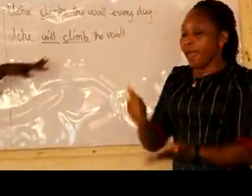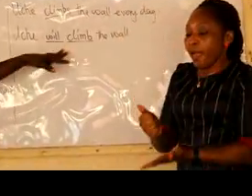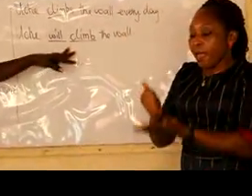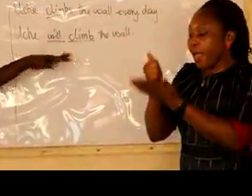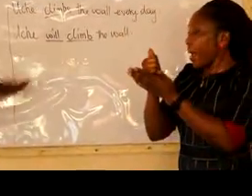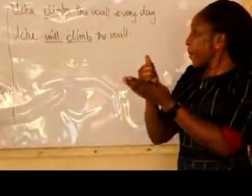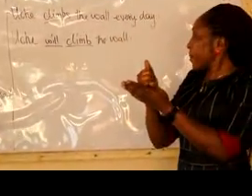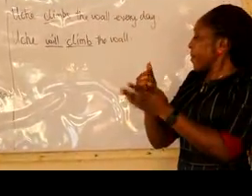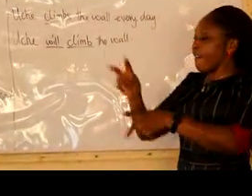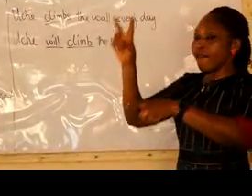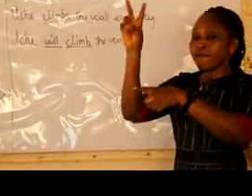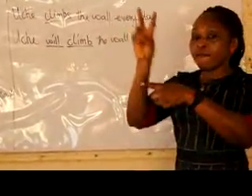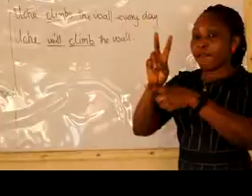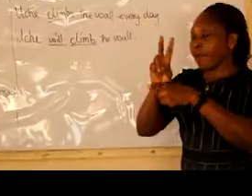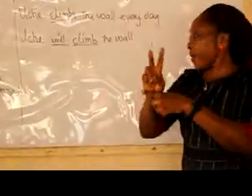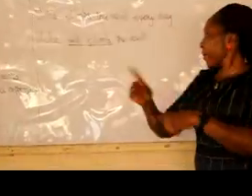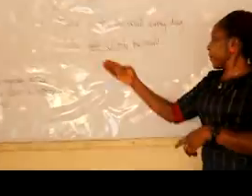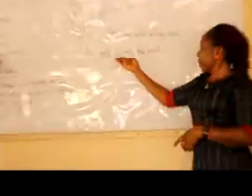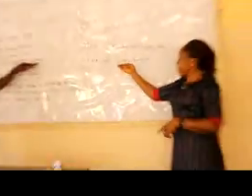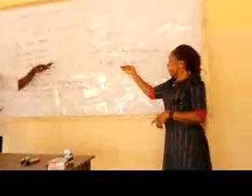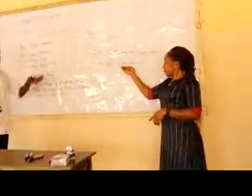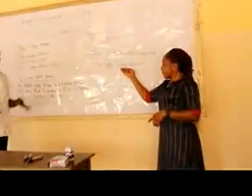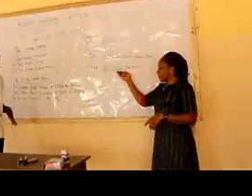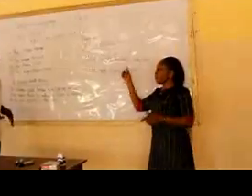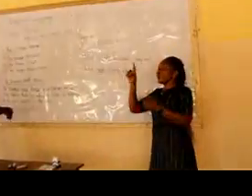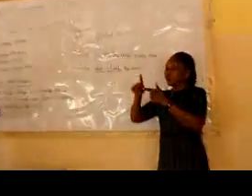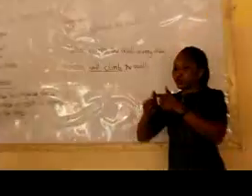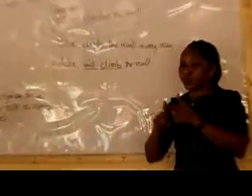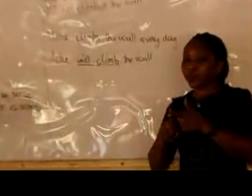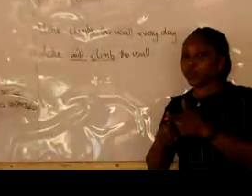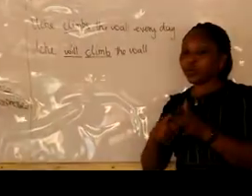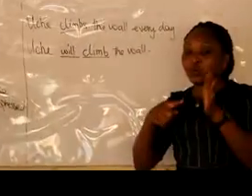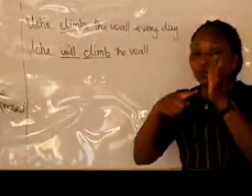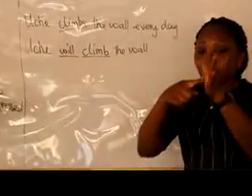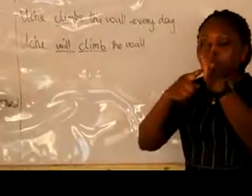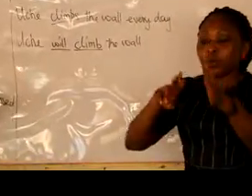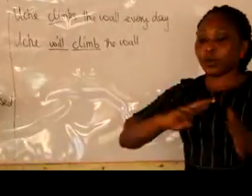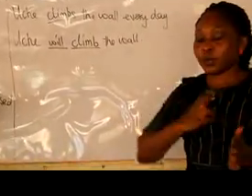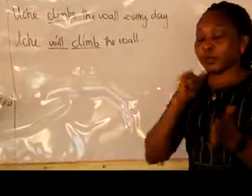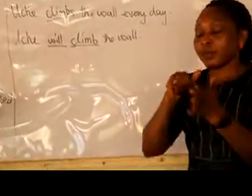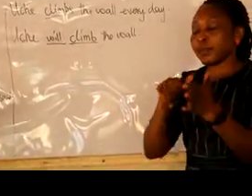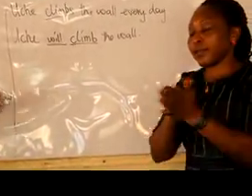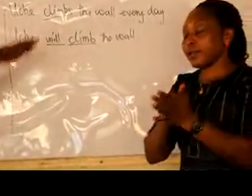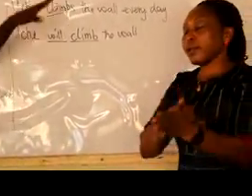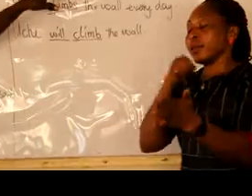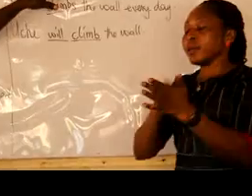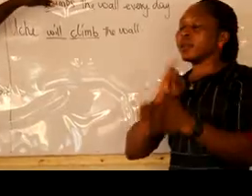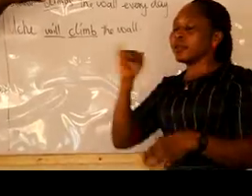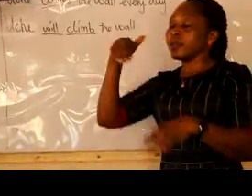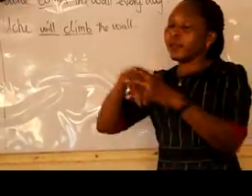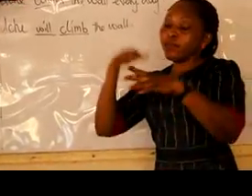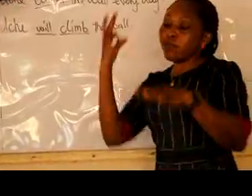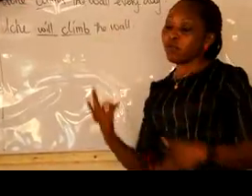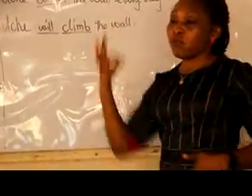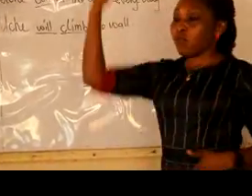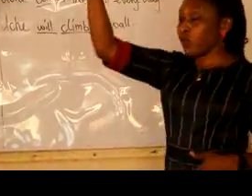to achieve a state of simple future tense. If you look at our previous example, you